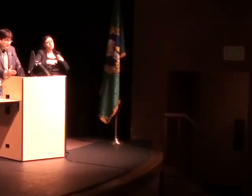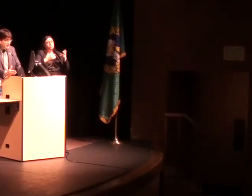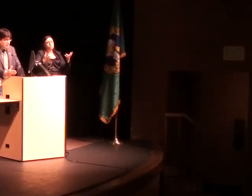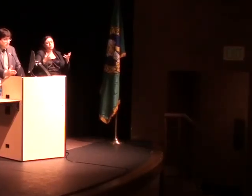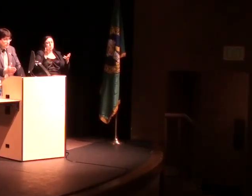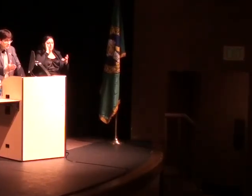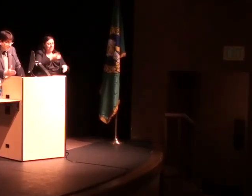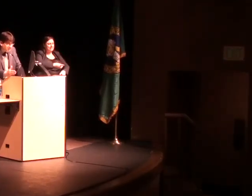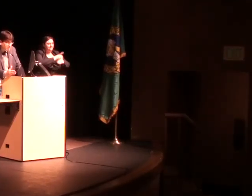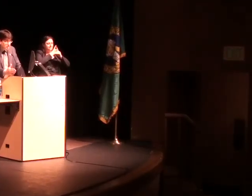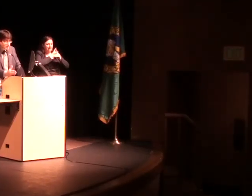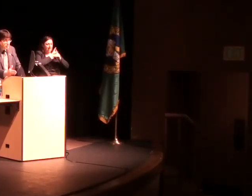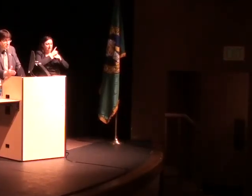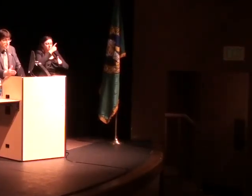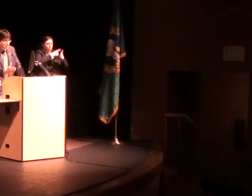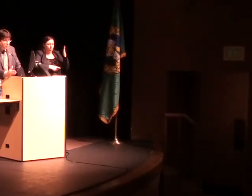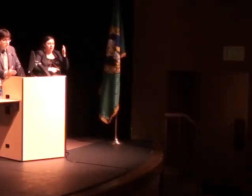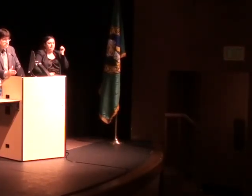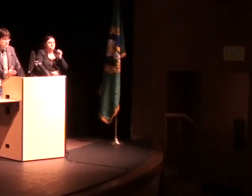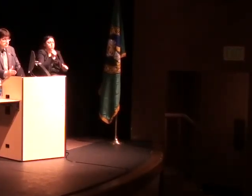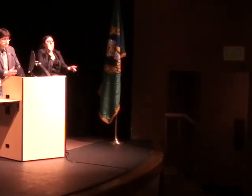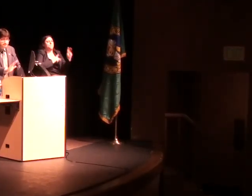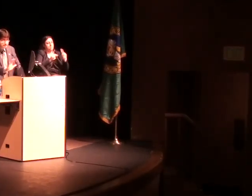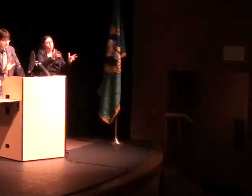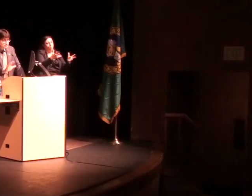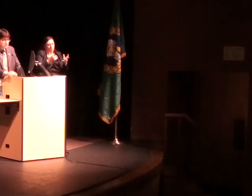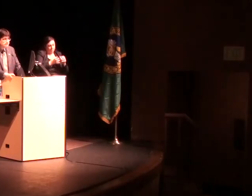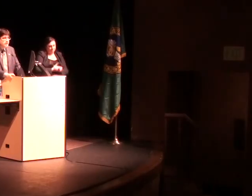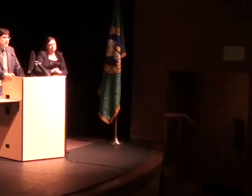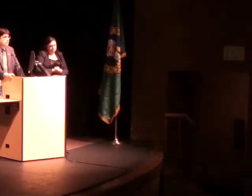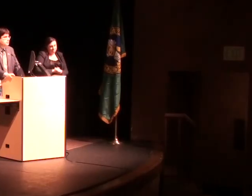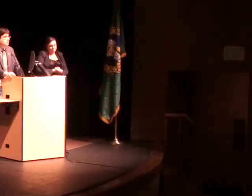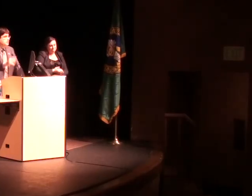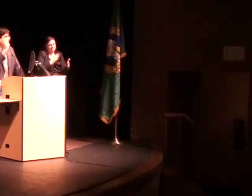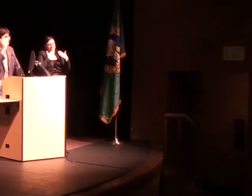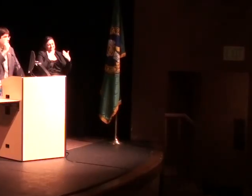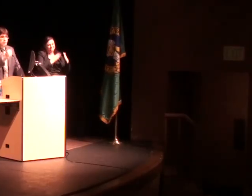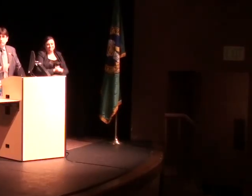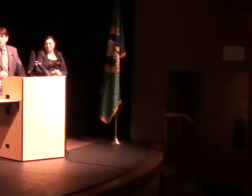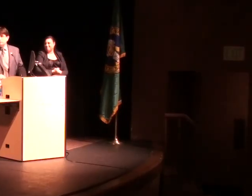we are going to defend what the majority of the Cuban people wants. Thank you.